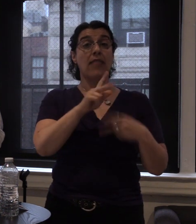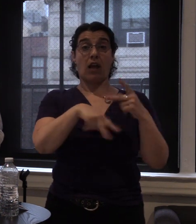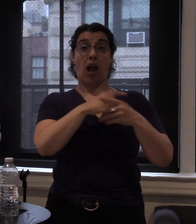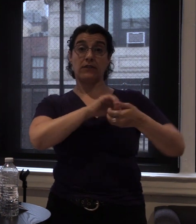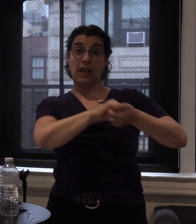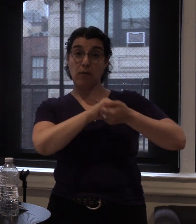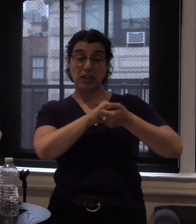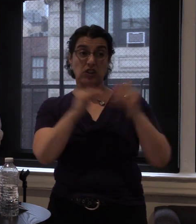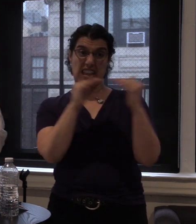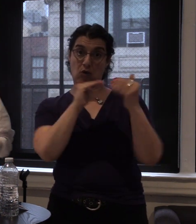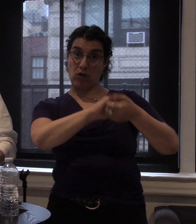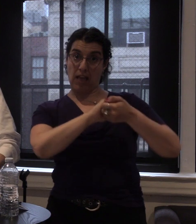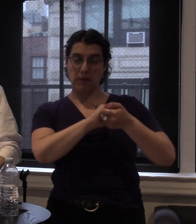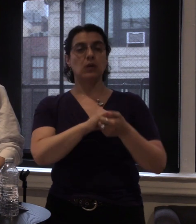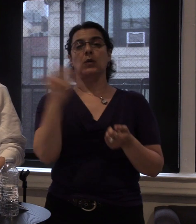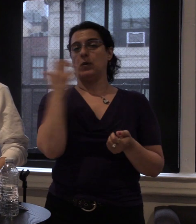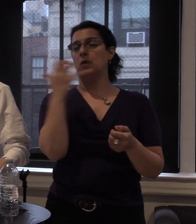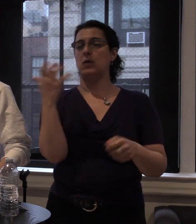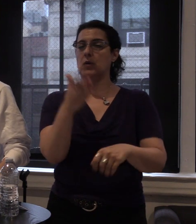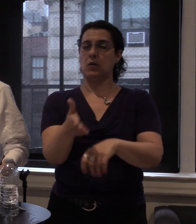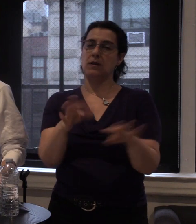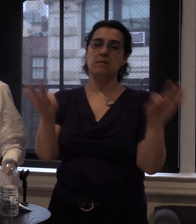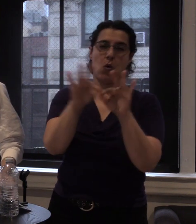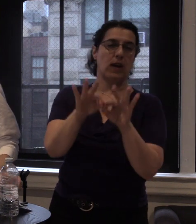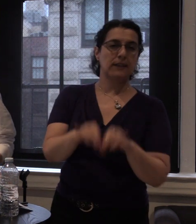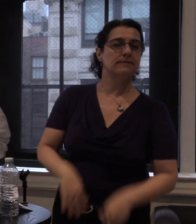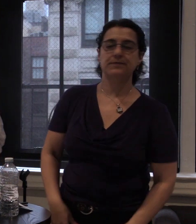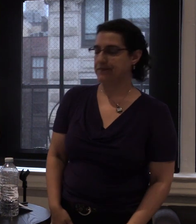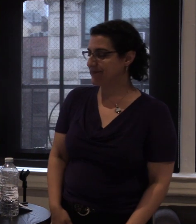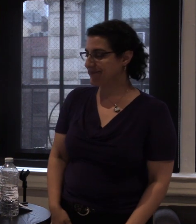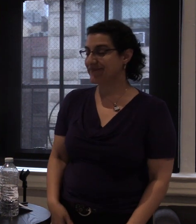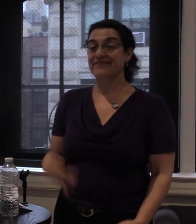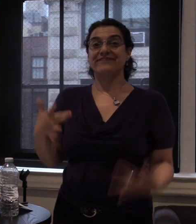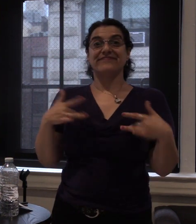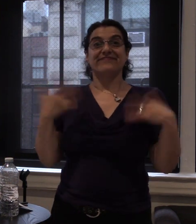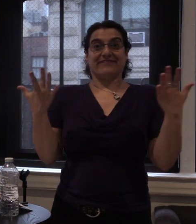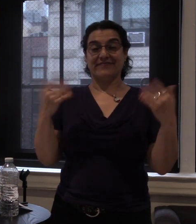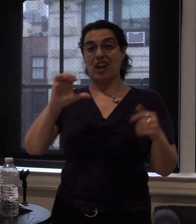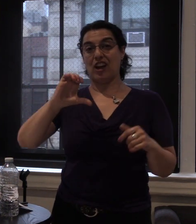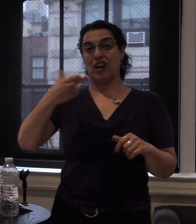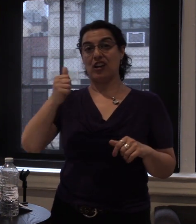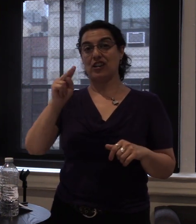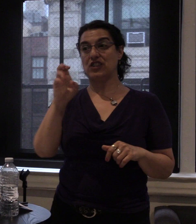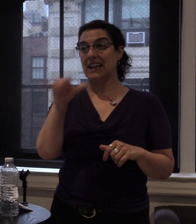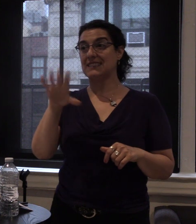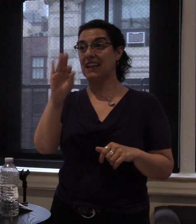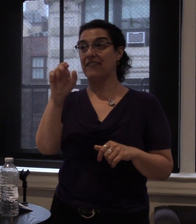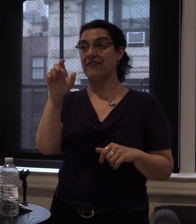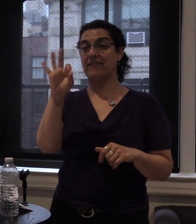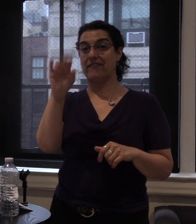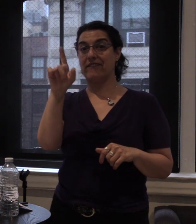collaboration, equal collaboration is incredibly important. And I'm super happy to say Chansey Fleet, who's in the